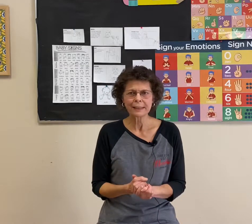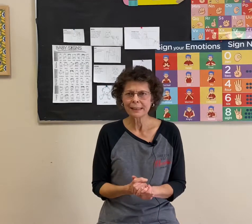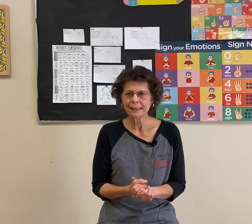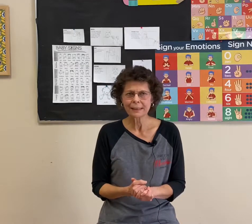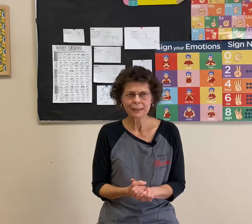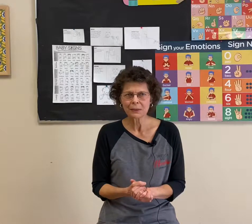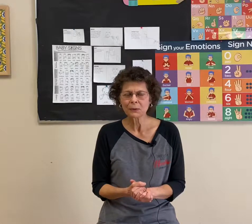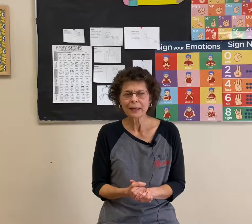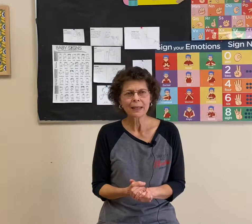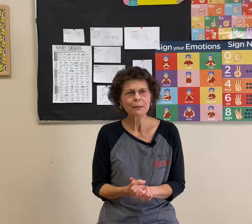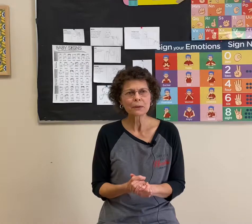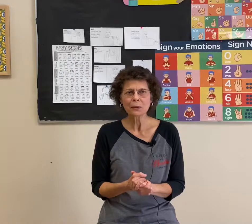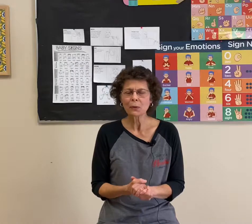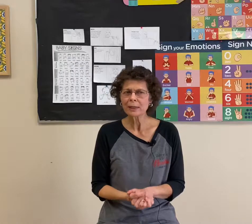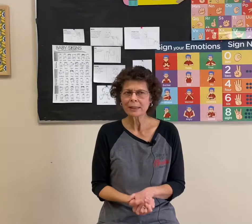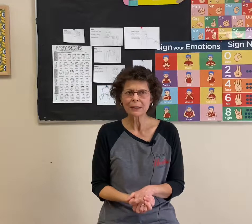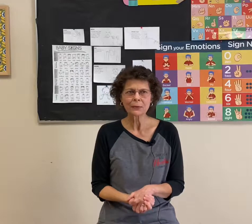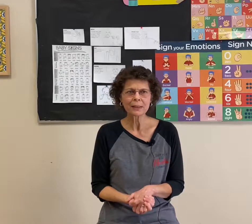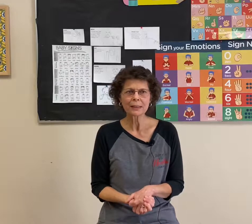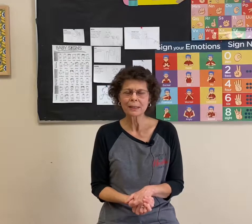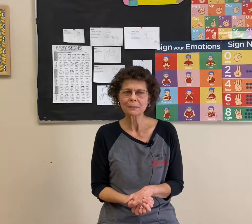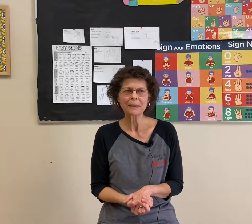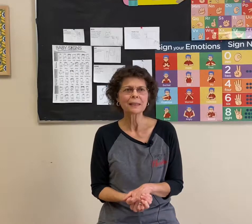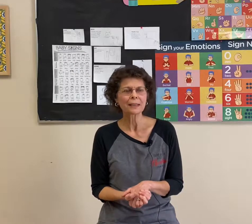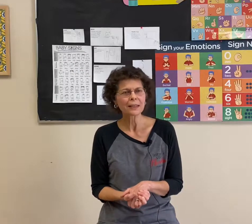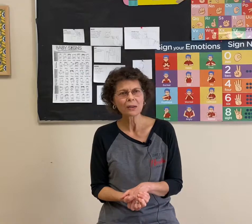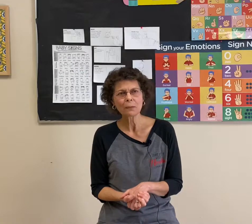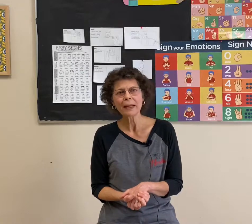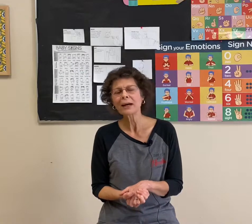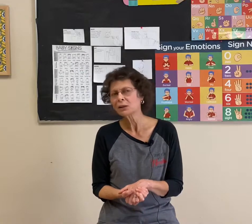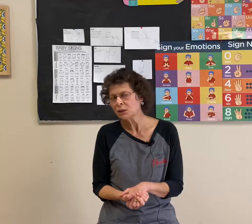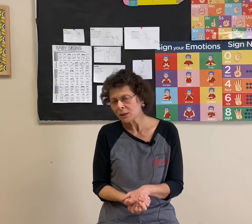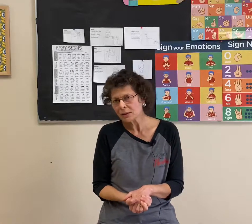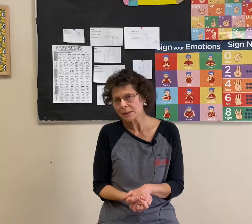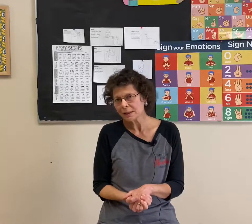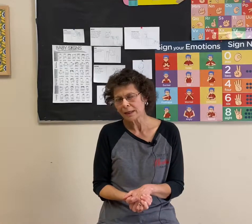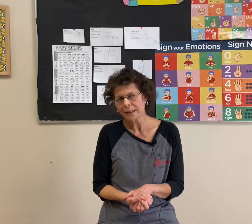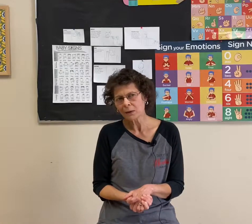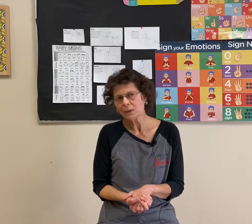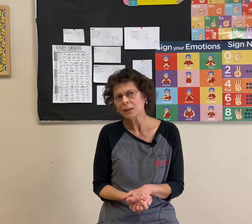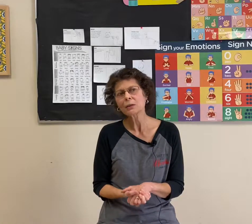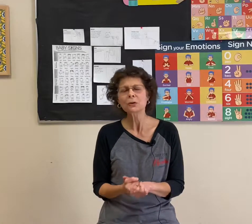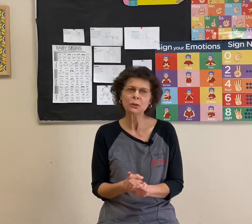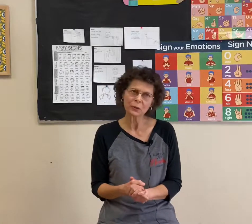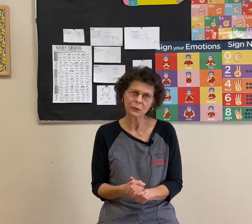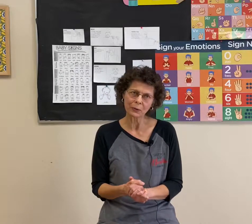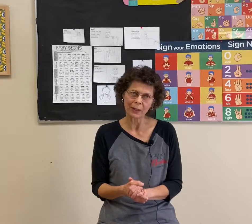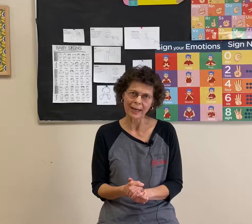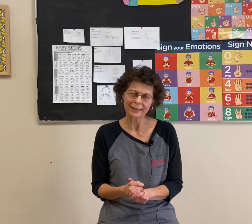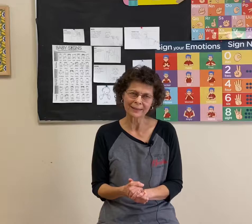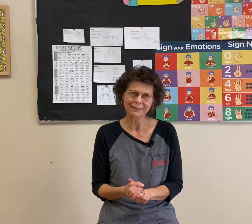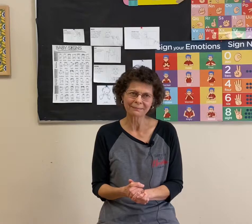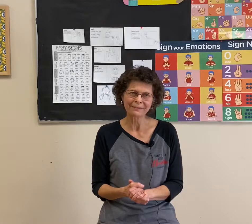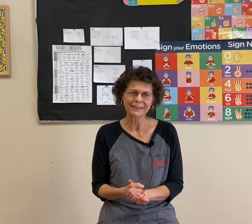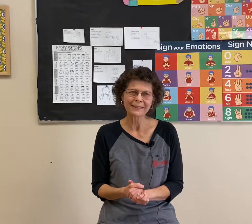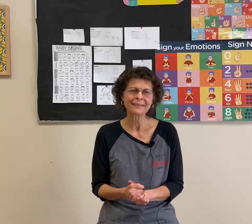to do, and Miss Laura is going to be telling you about how she uses sign language in her 2-year-old class.